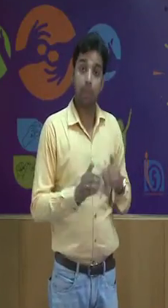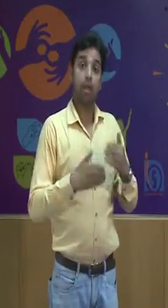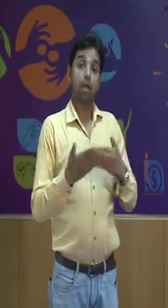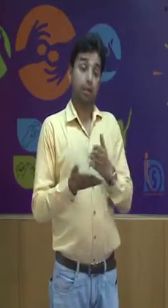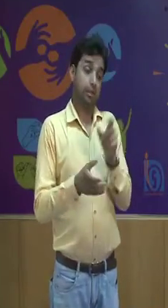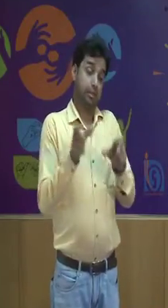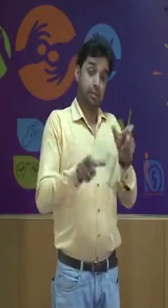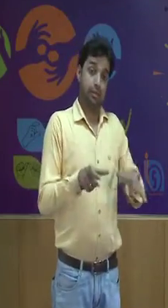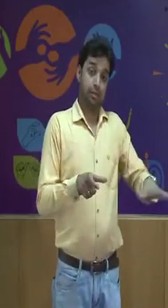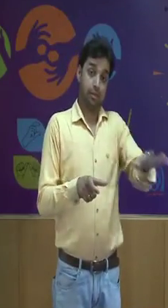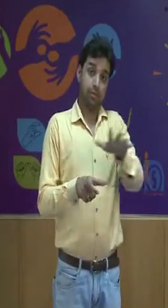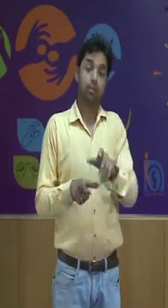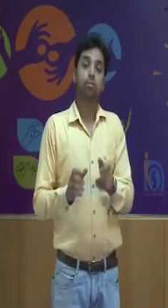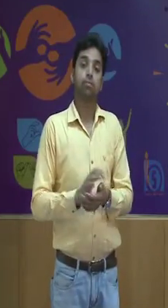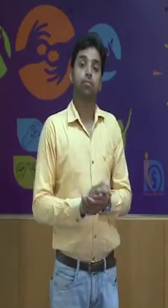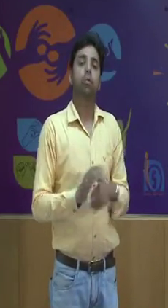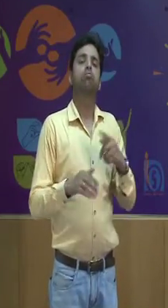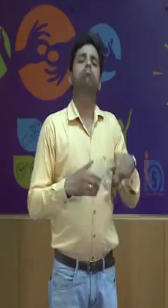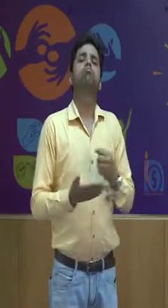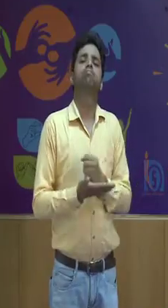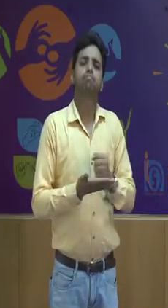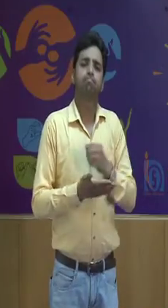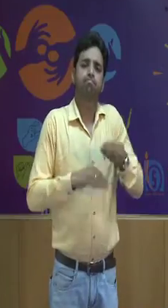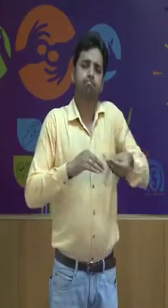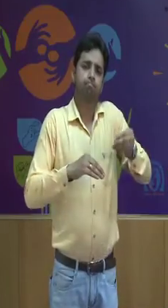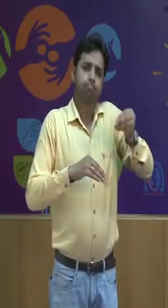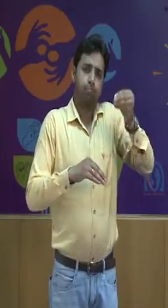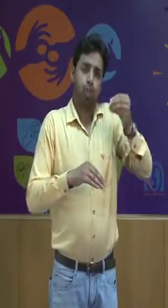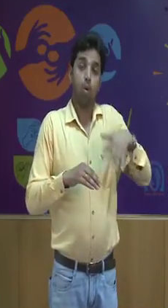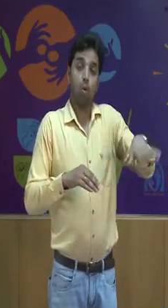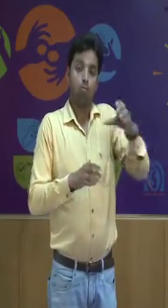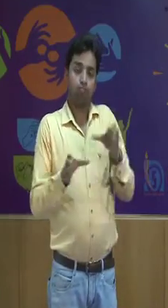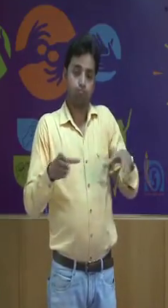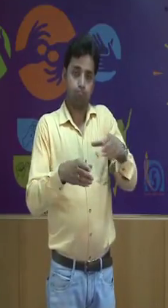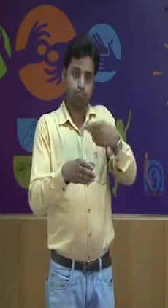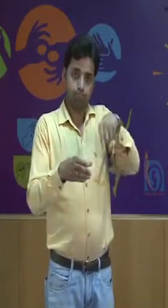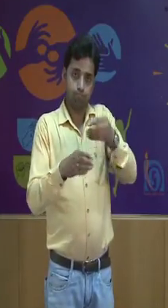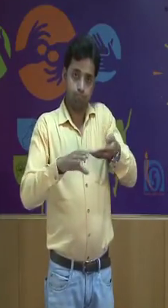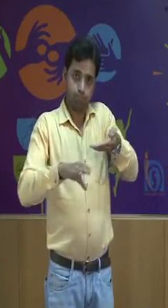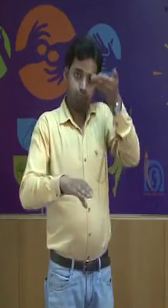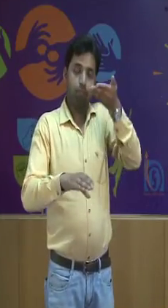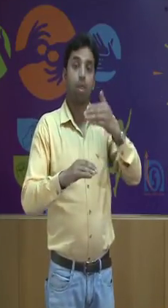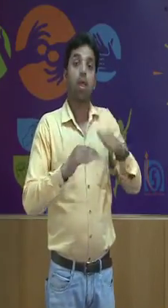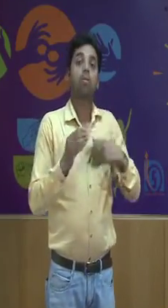These are people who try to improve the condition of the society by